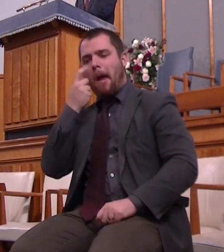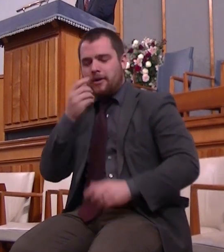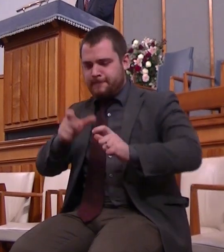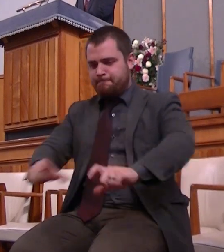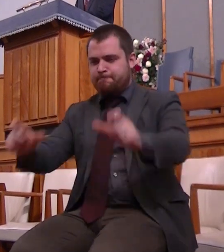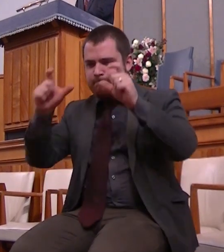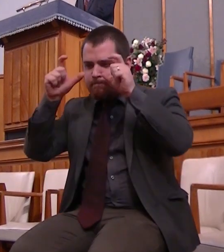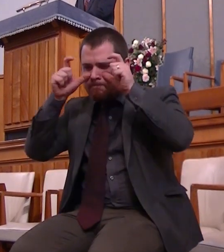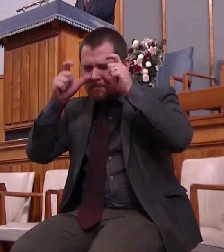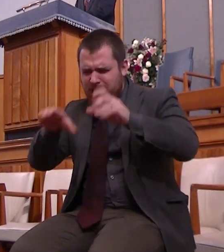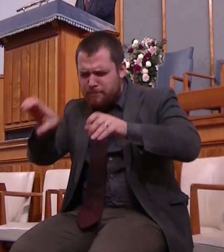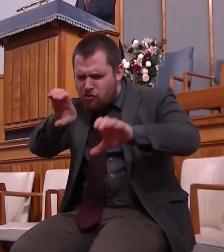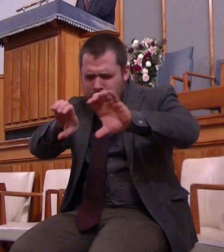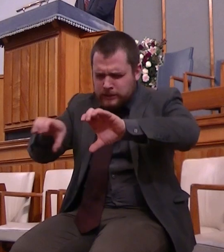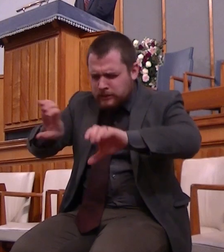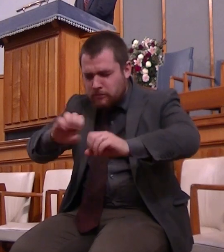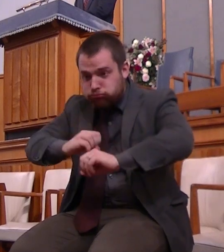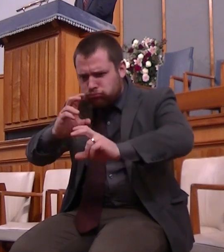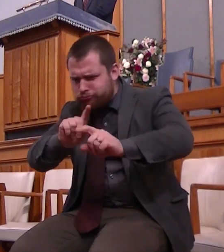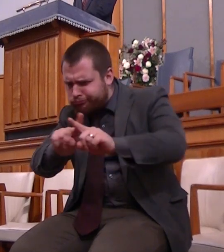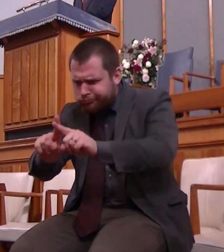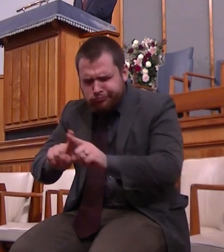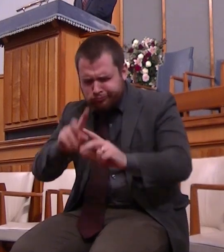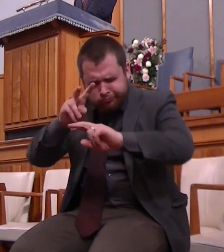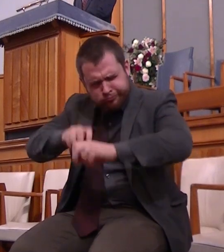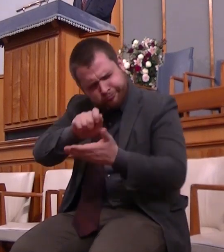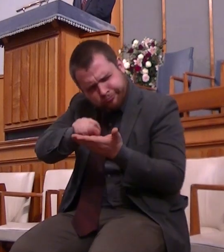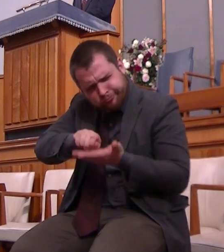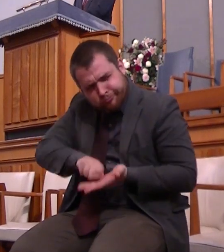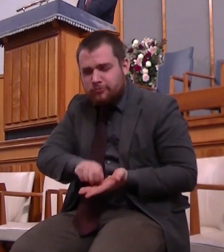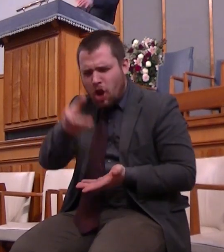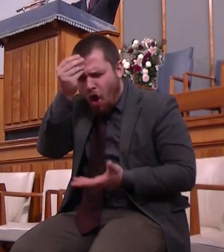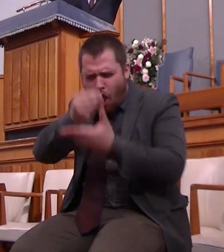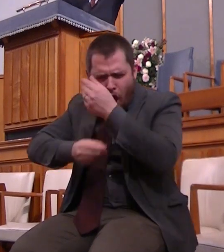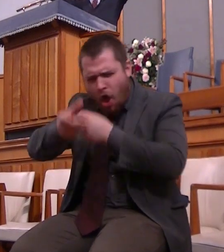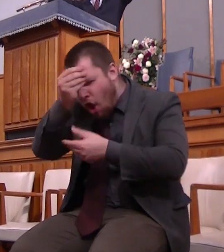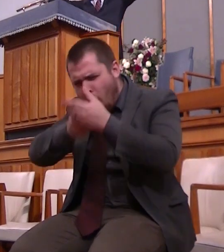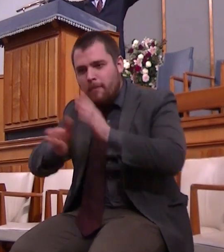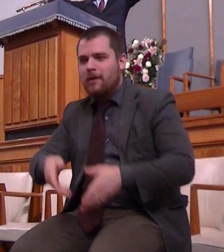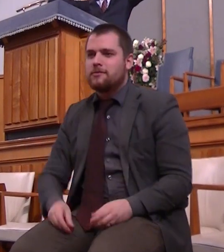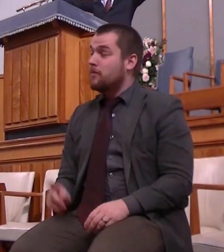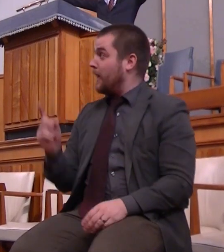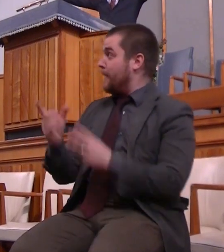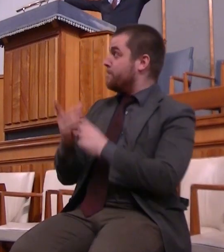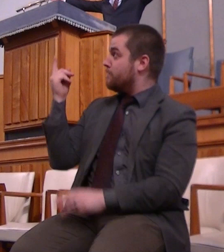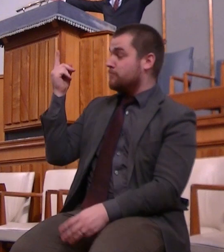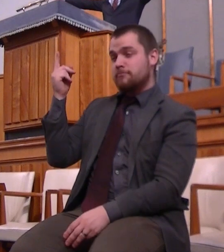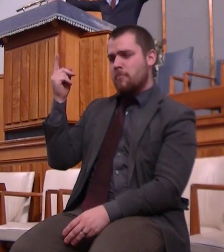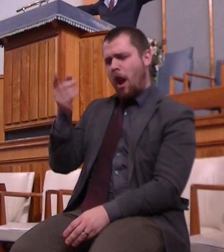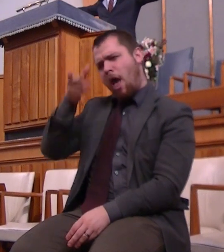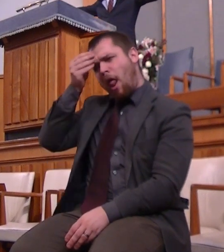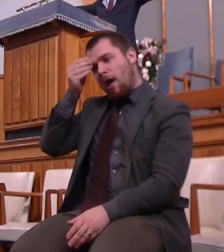how to create the world. With God, it's intuitive knowledge, because he is God. He's the